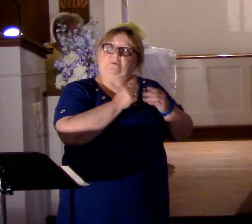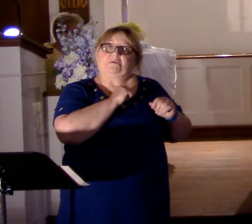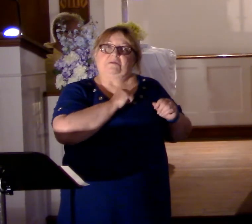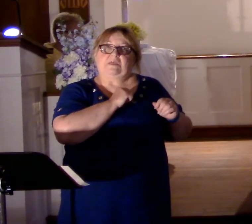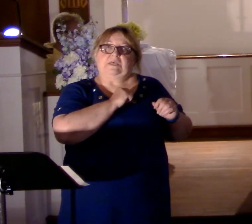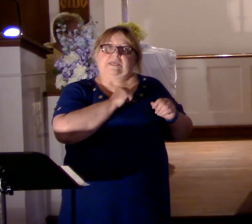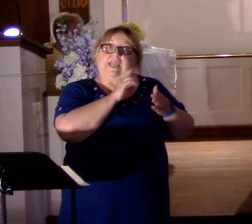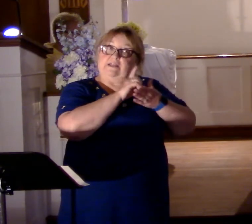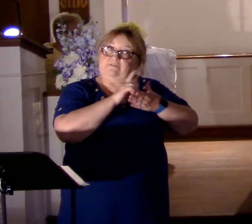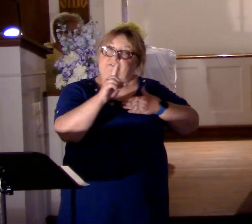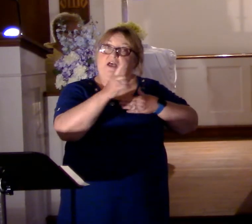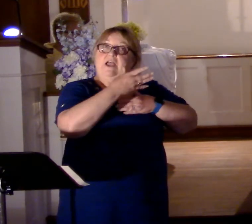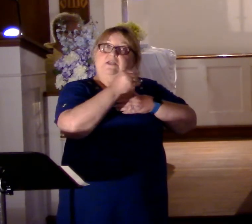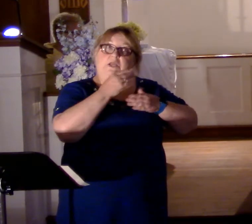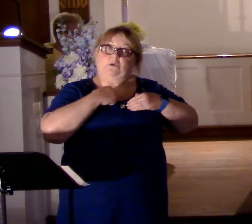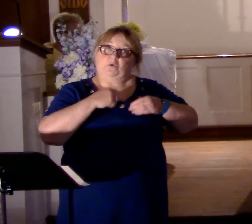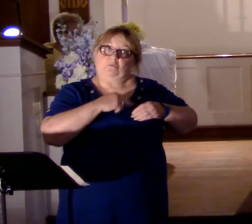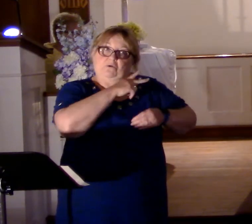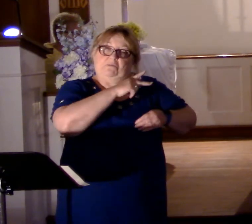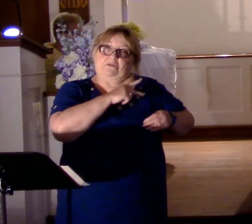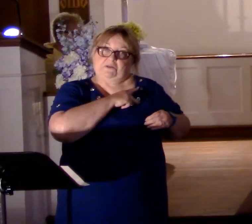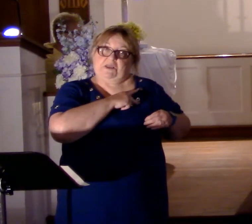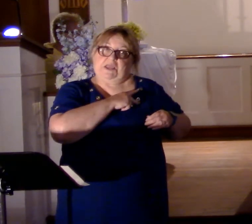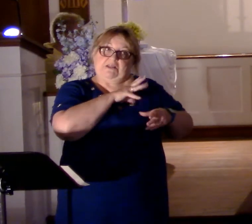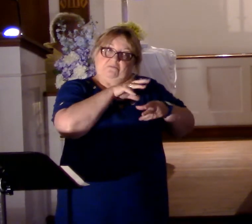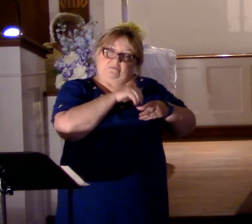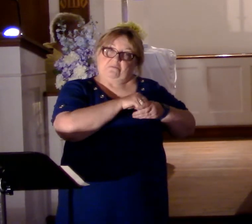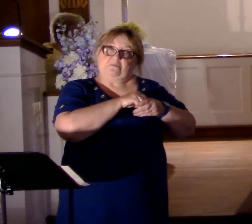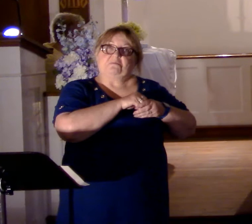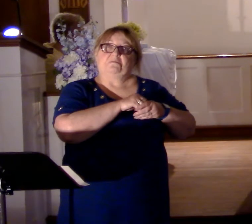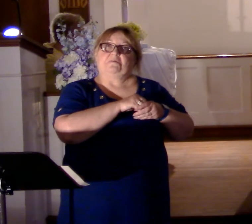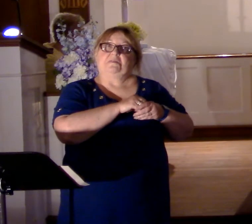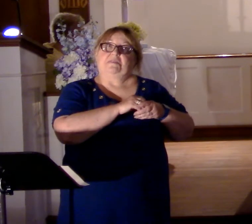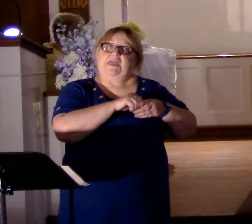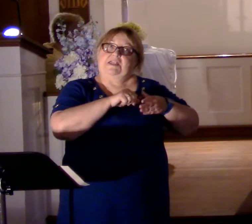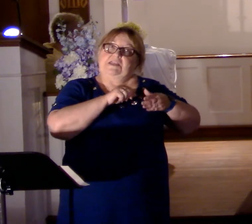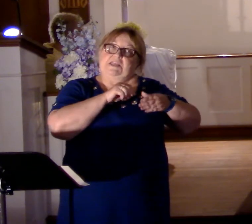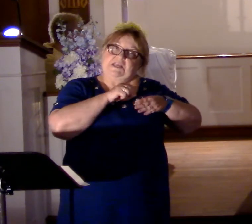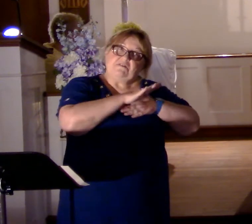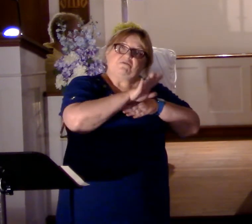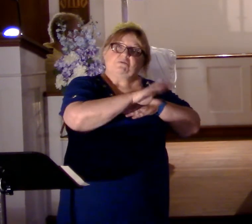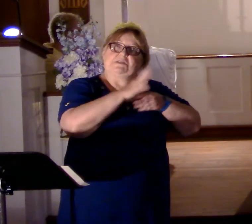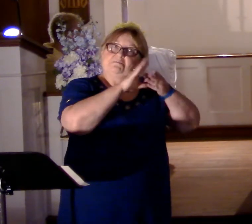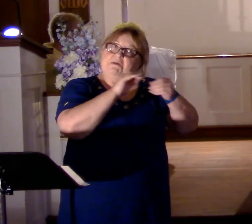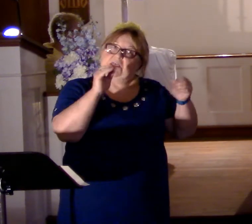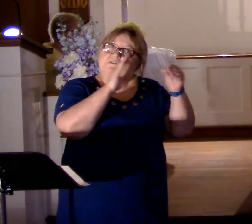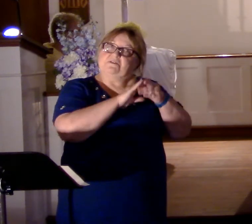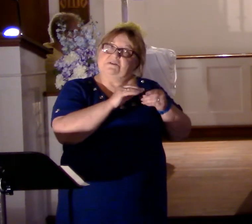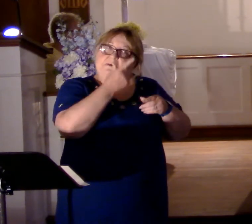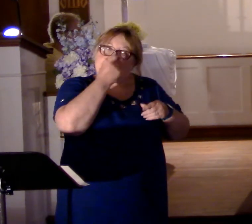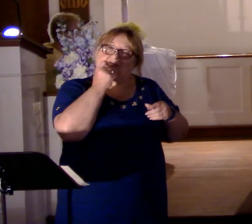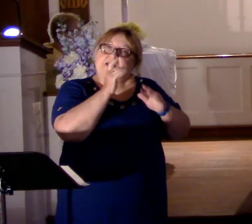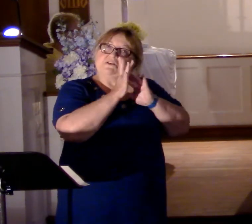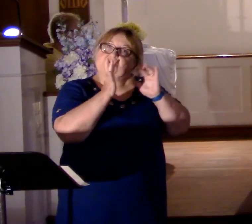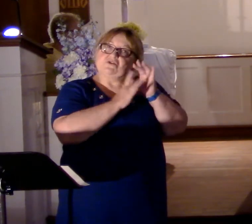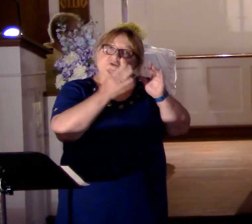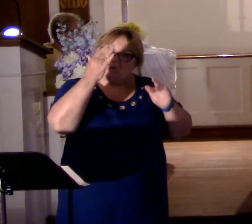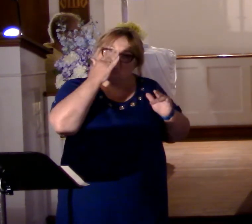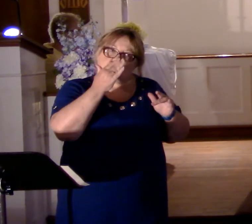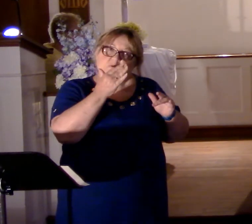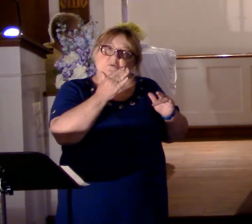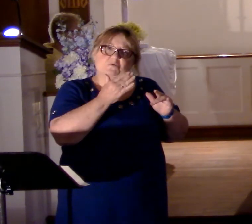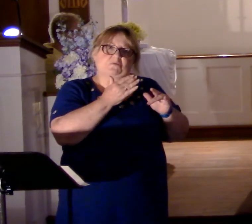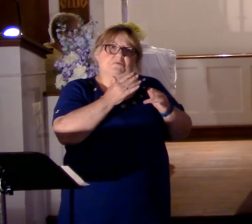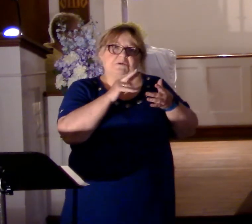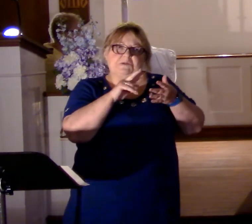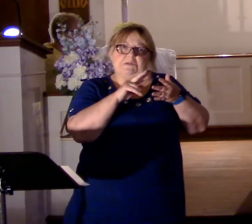both divine and human personality factors that influenced his message. Because Jesus knew the hearts